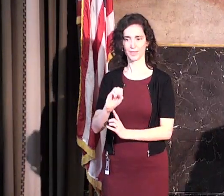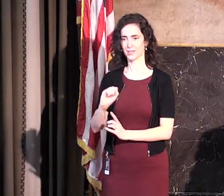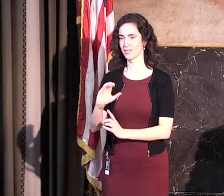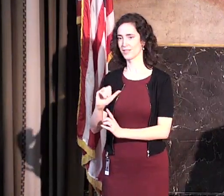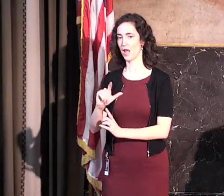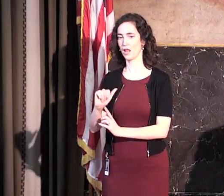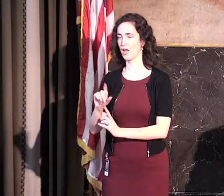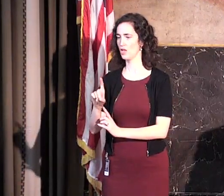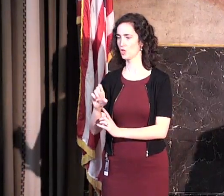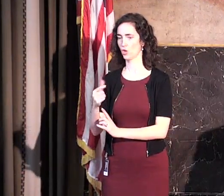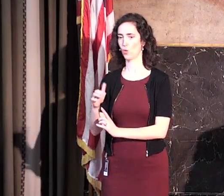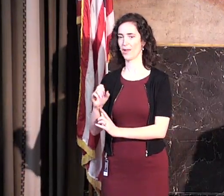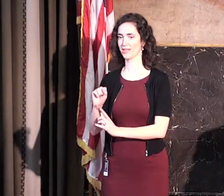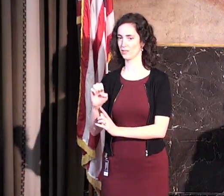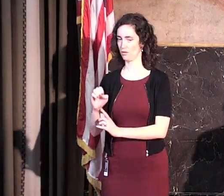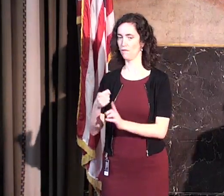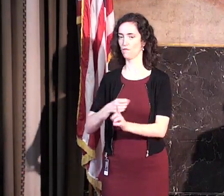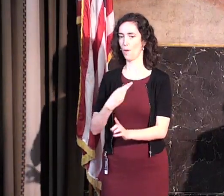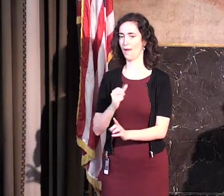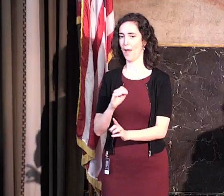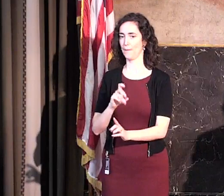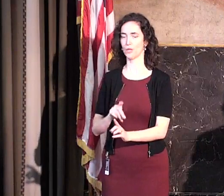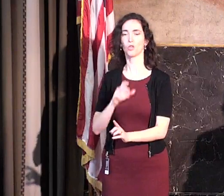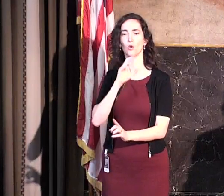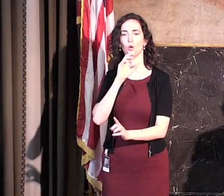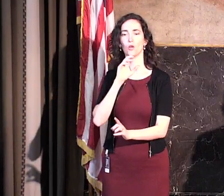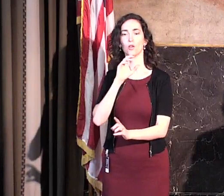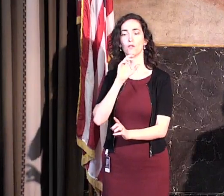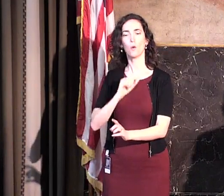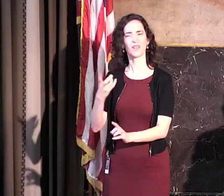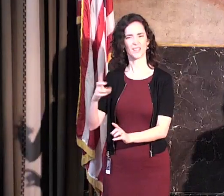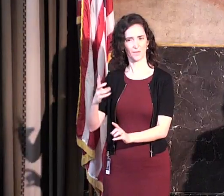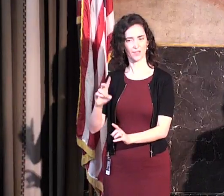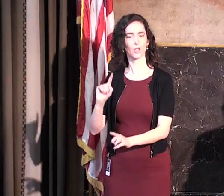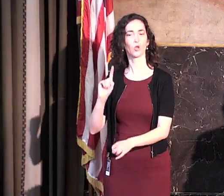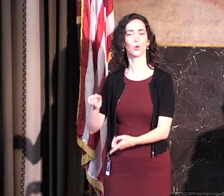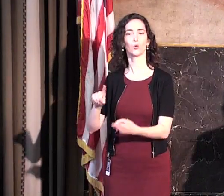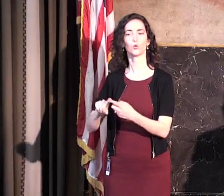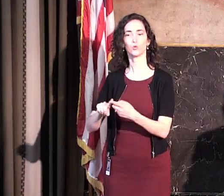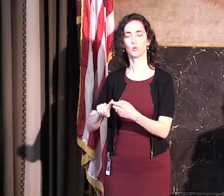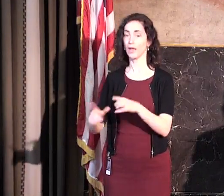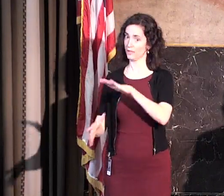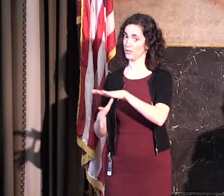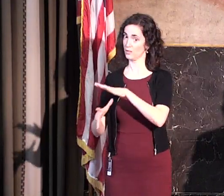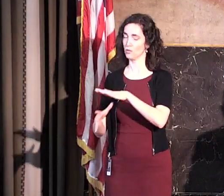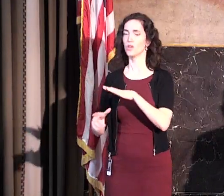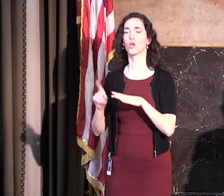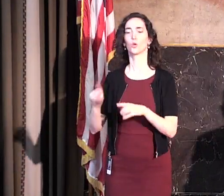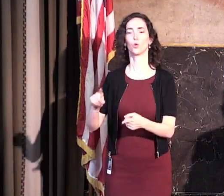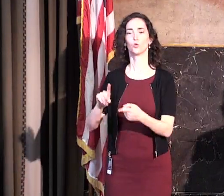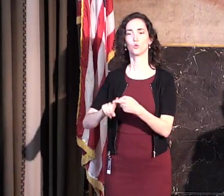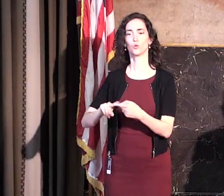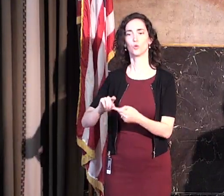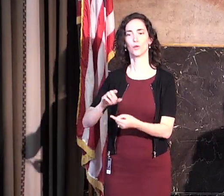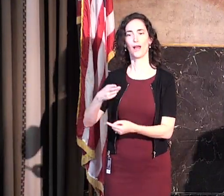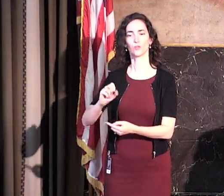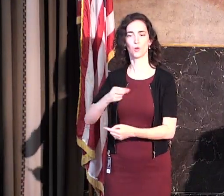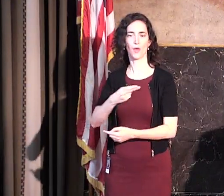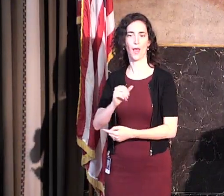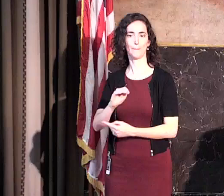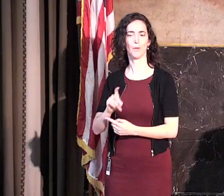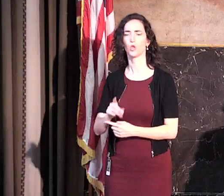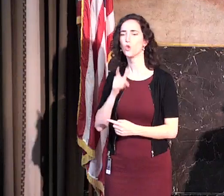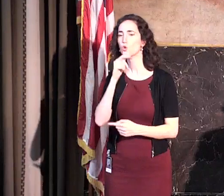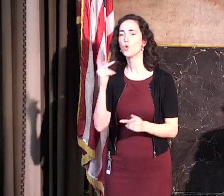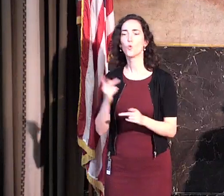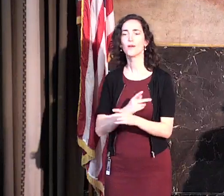is a 17-year-old senior at Hammond High School. And I don't know whether she was more excited or her